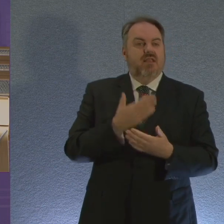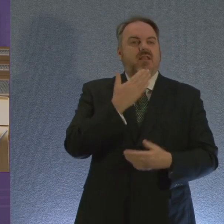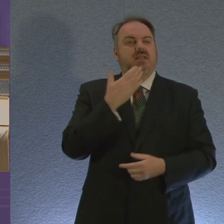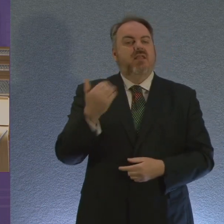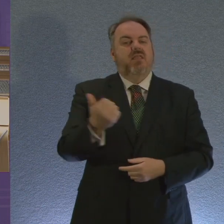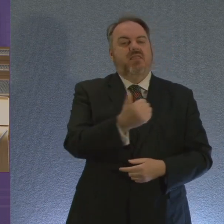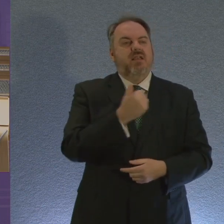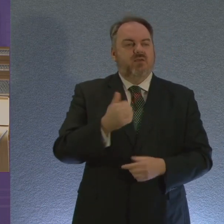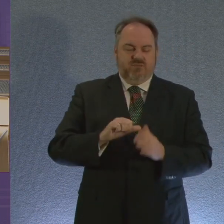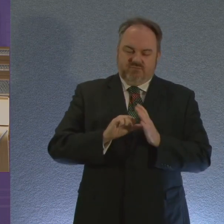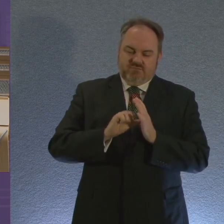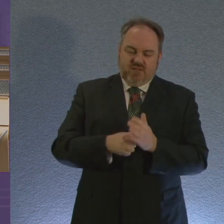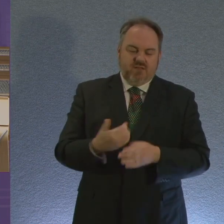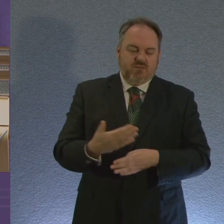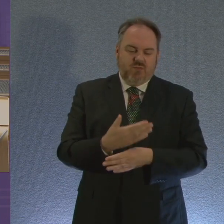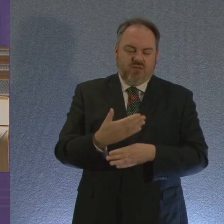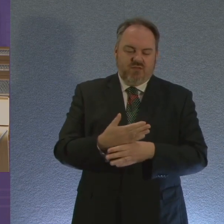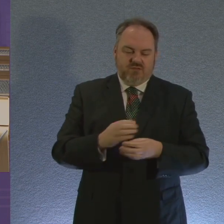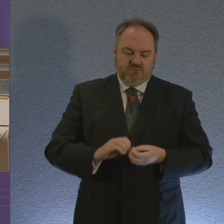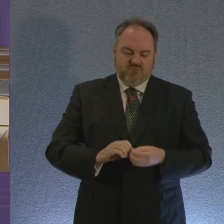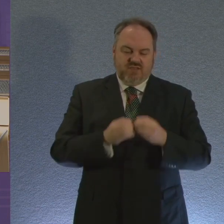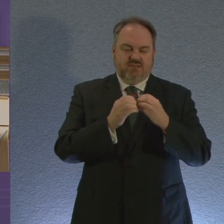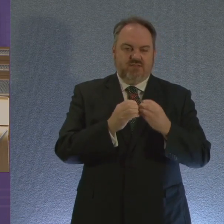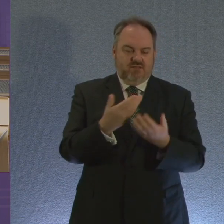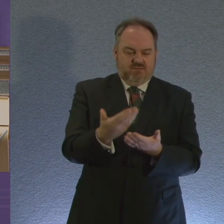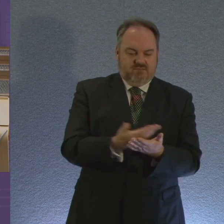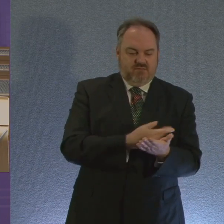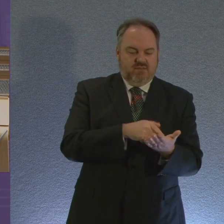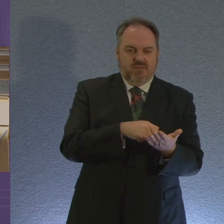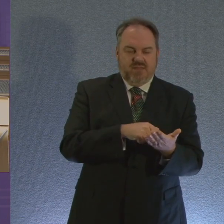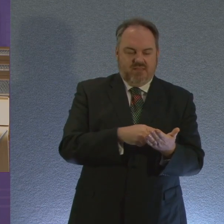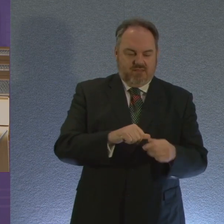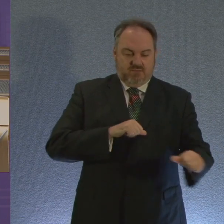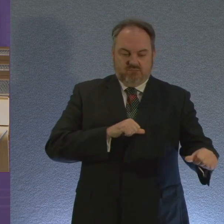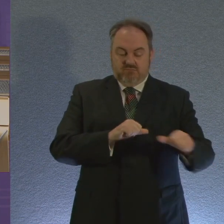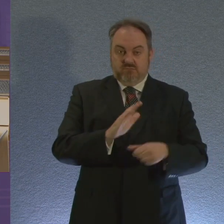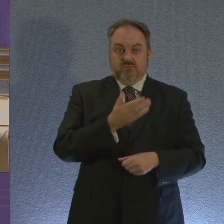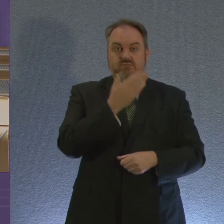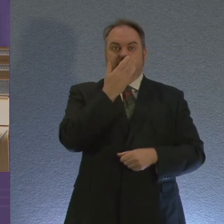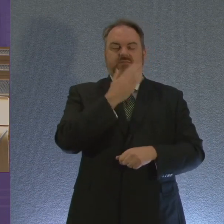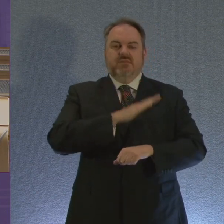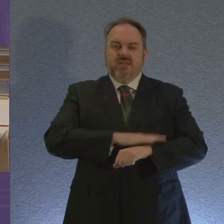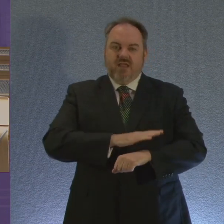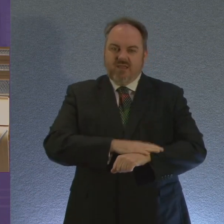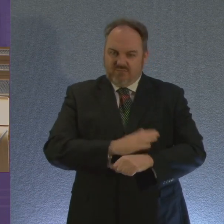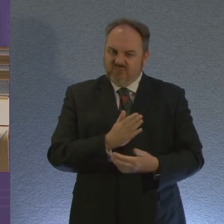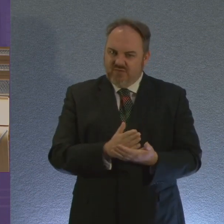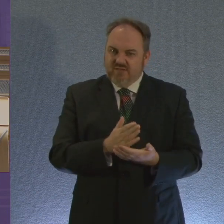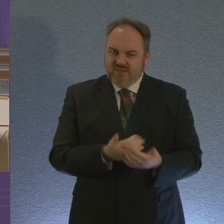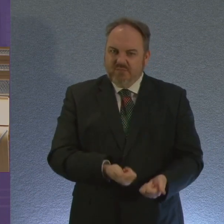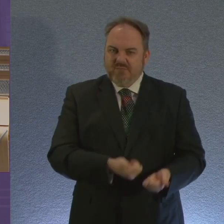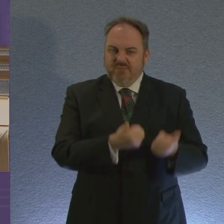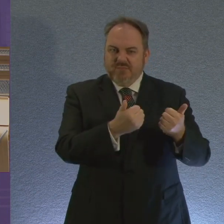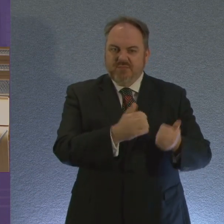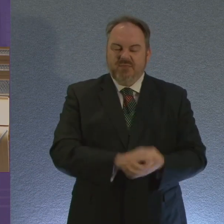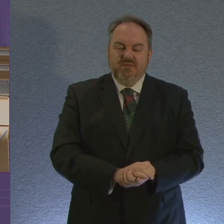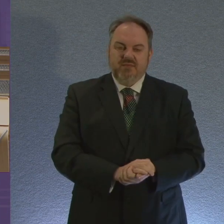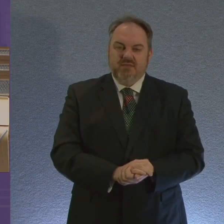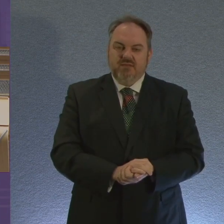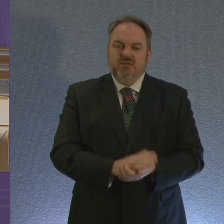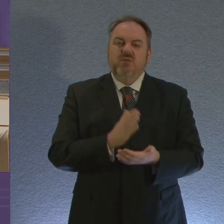work that they've done in an incredibly short period of time. I wholeheartedly agree with Cabinet Secretary Mike Russell that we must